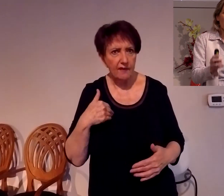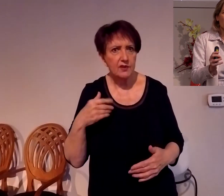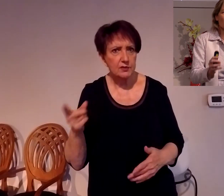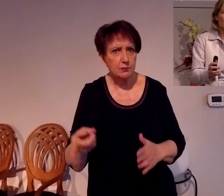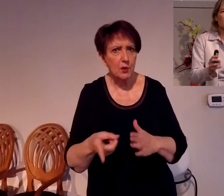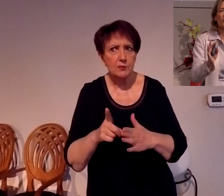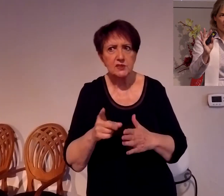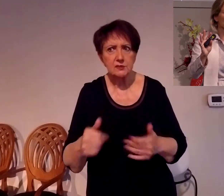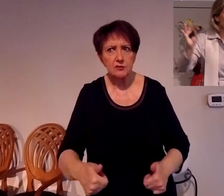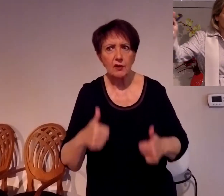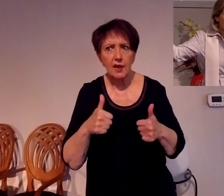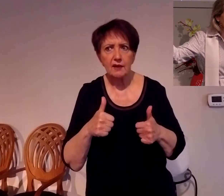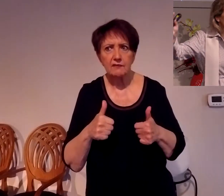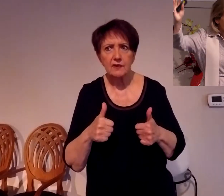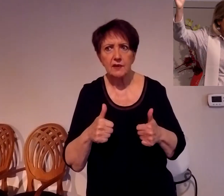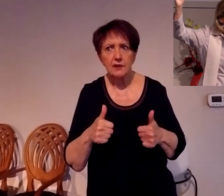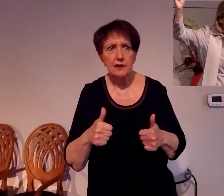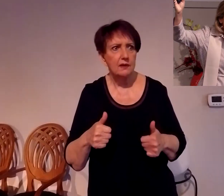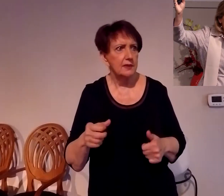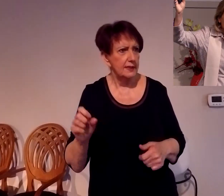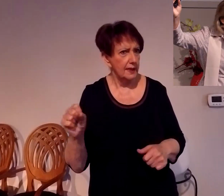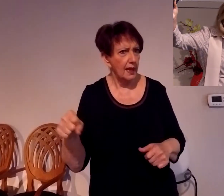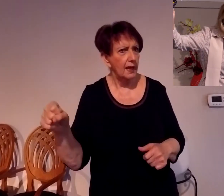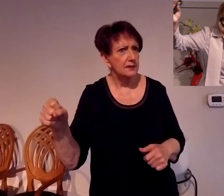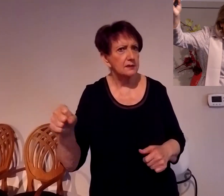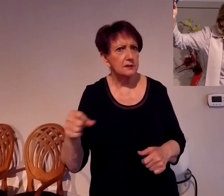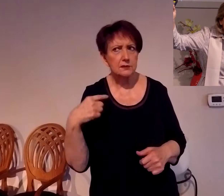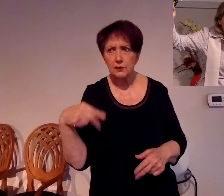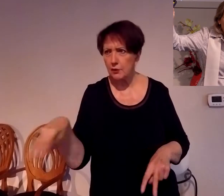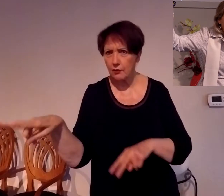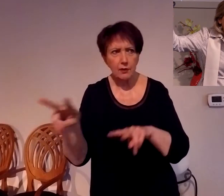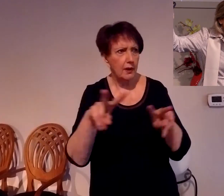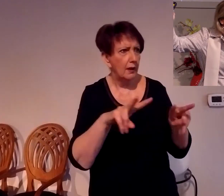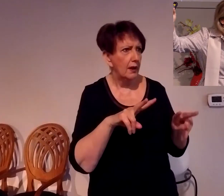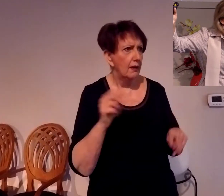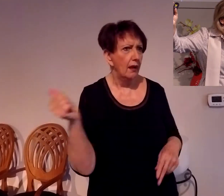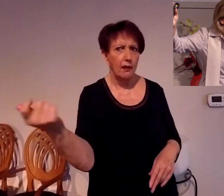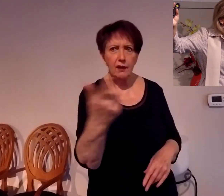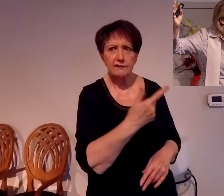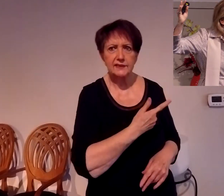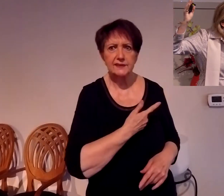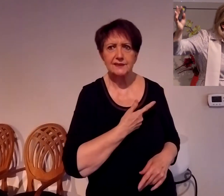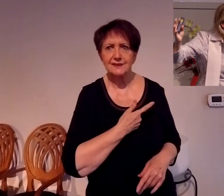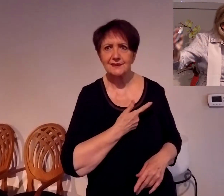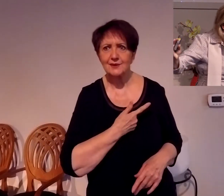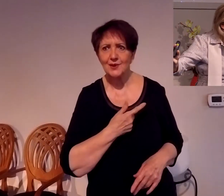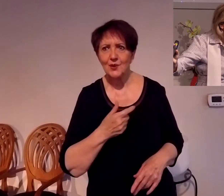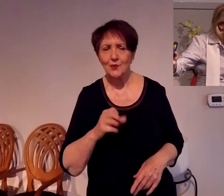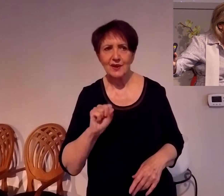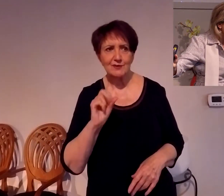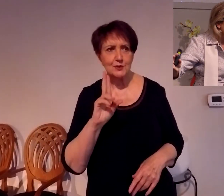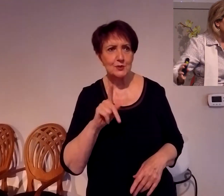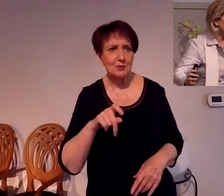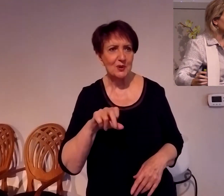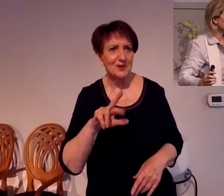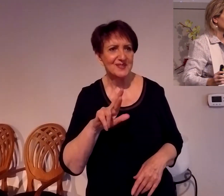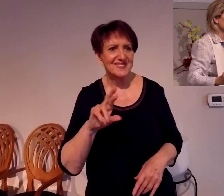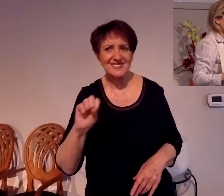their life where it's just, yes, look, raise your hand, look around, look at us all. We have a super Siri.